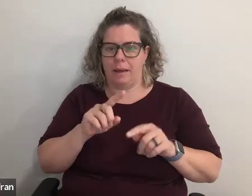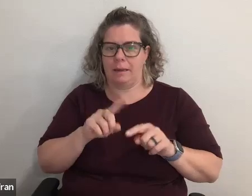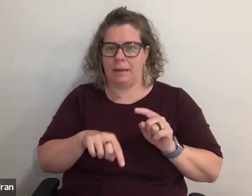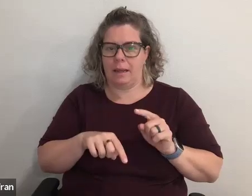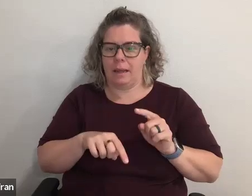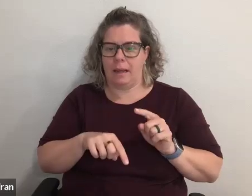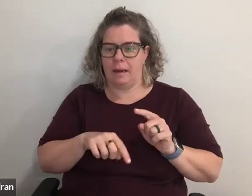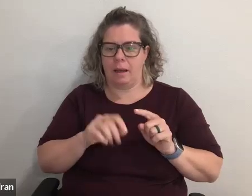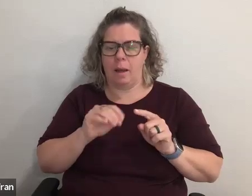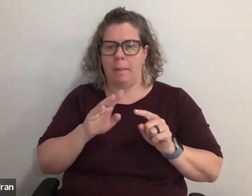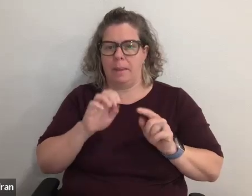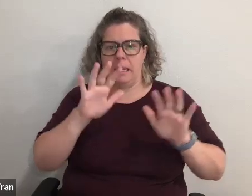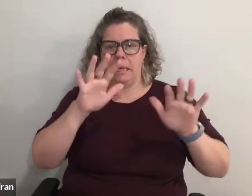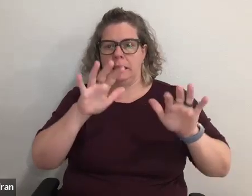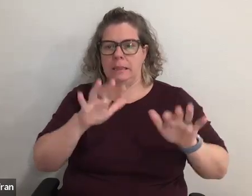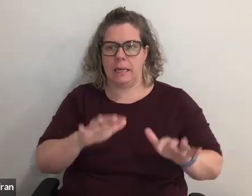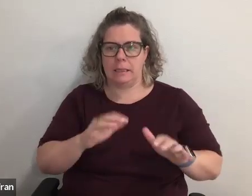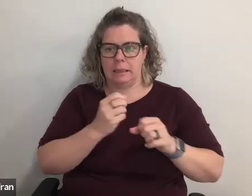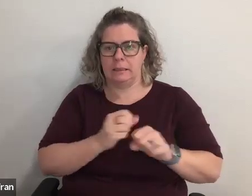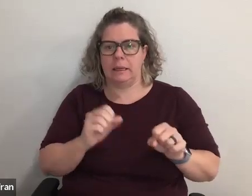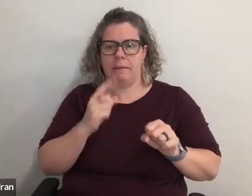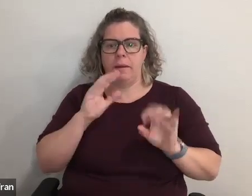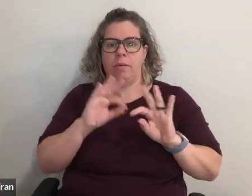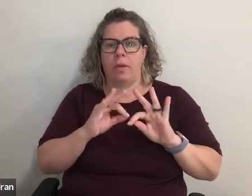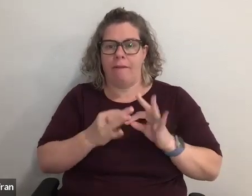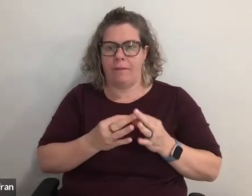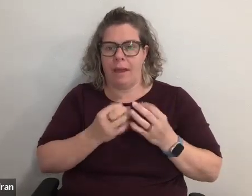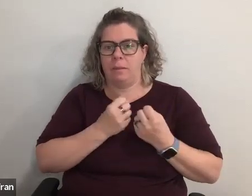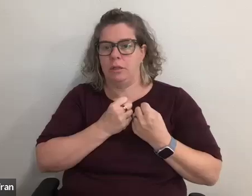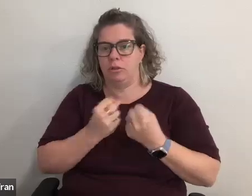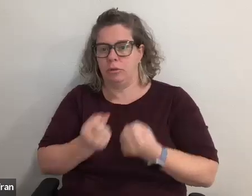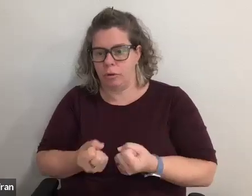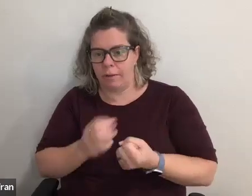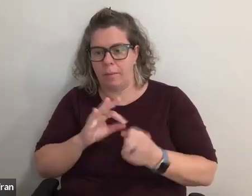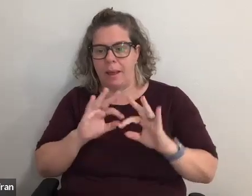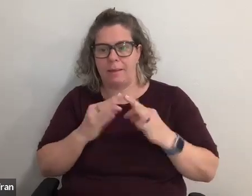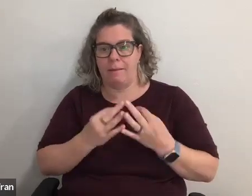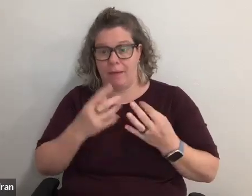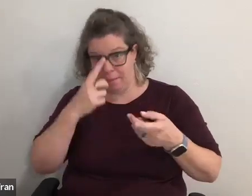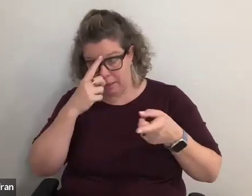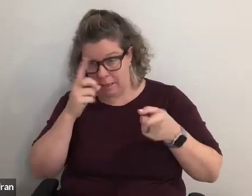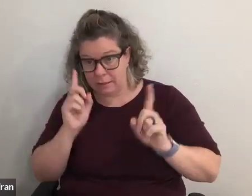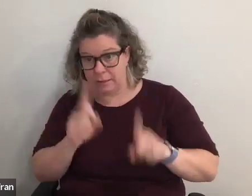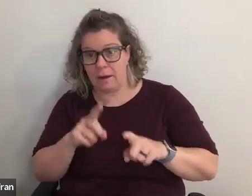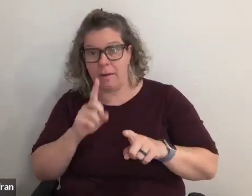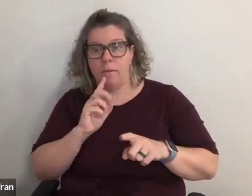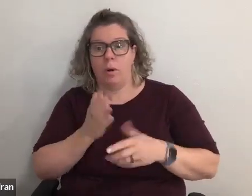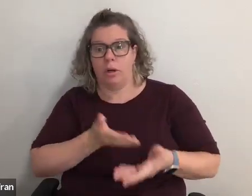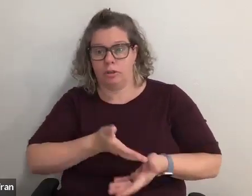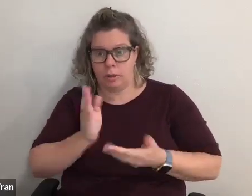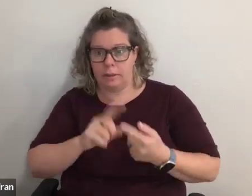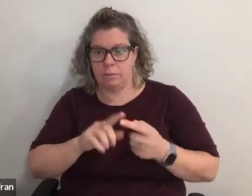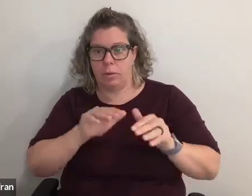be de-escalated safely for the family to take them, and the family has given consent for the transport